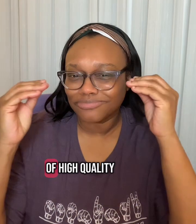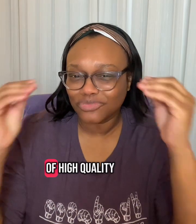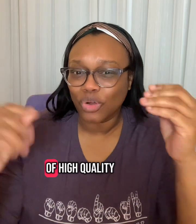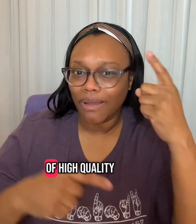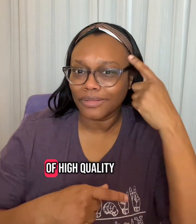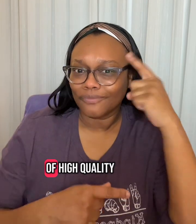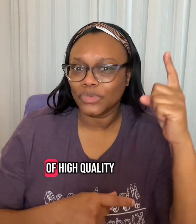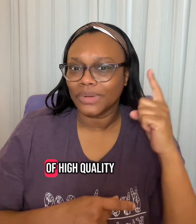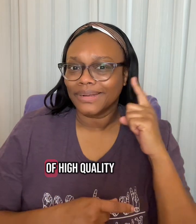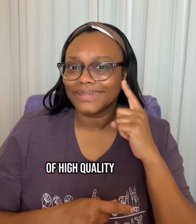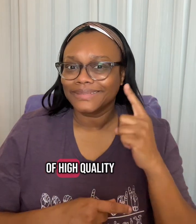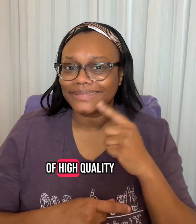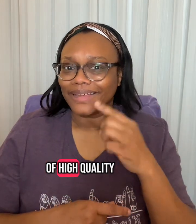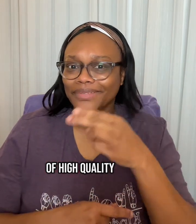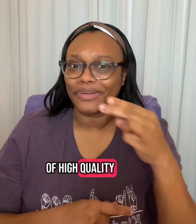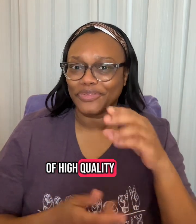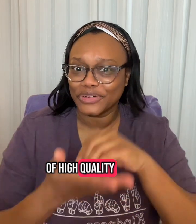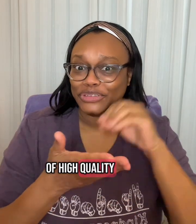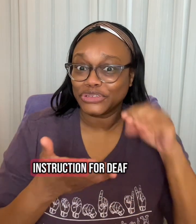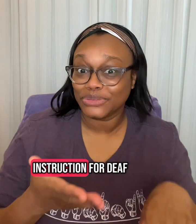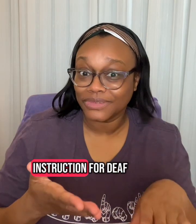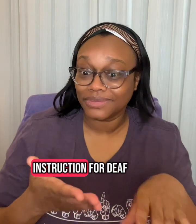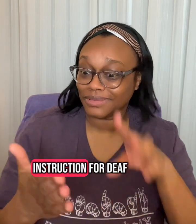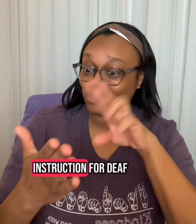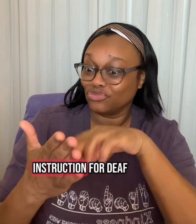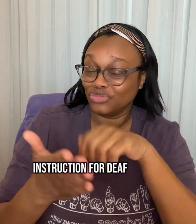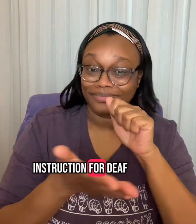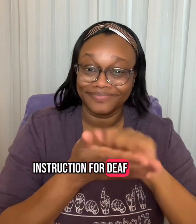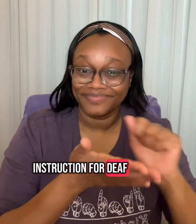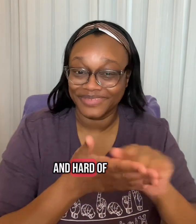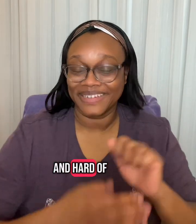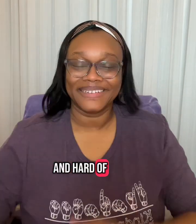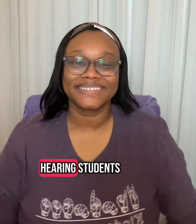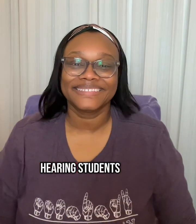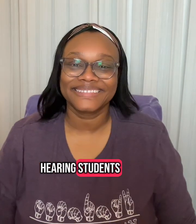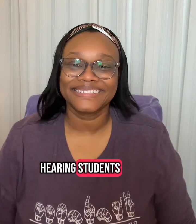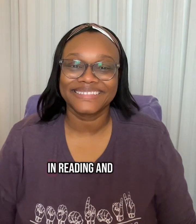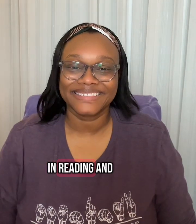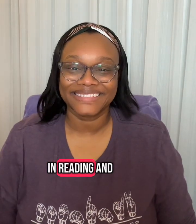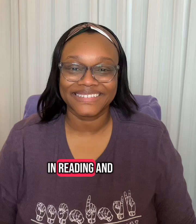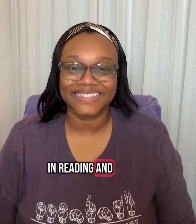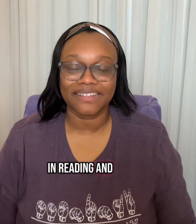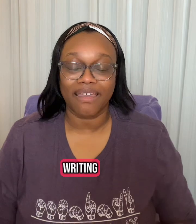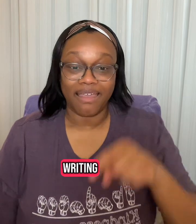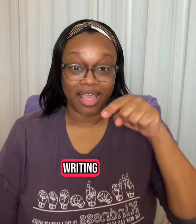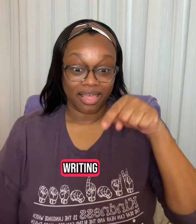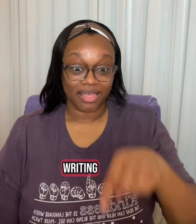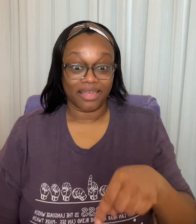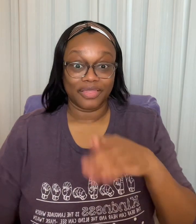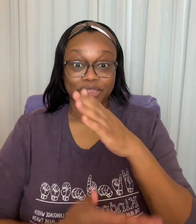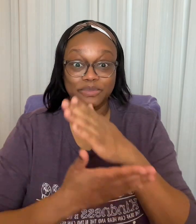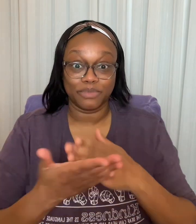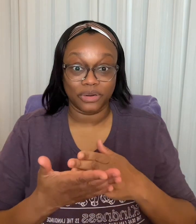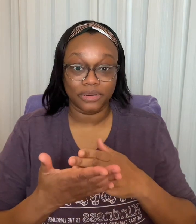of high quality instruction for deaf and hard of hearing students in reading and writing.